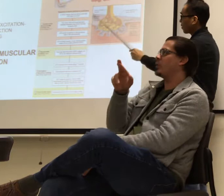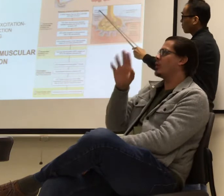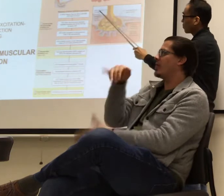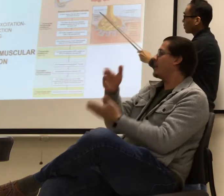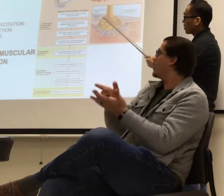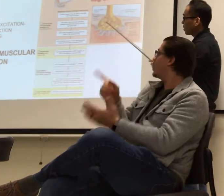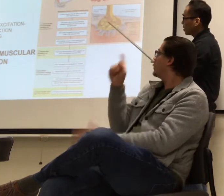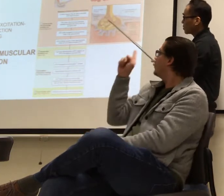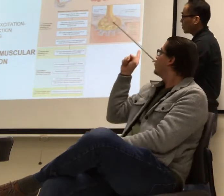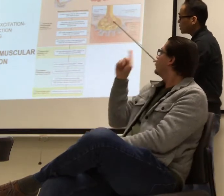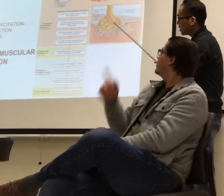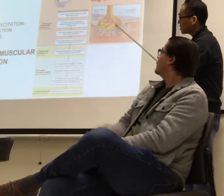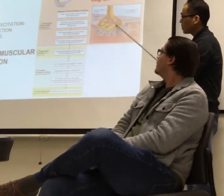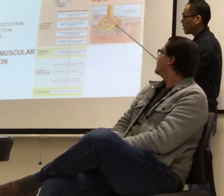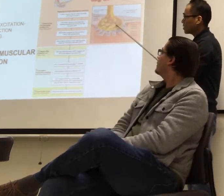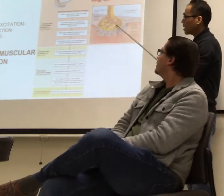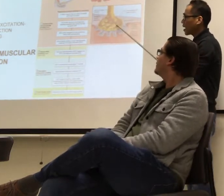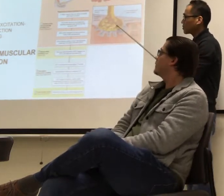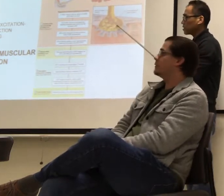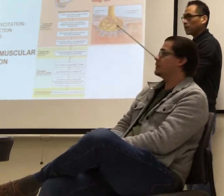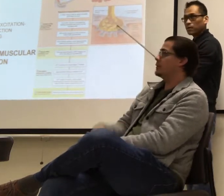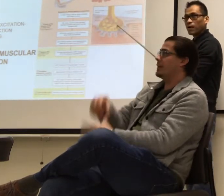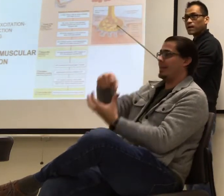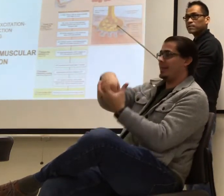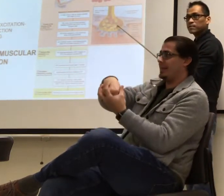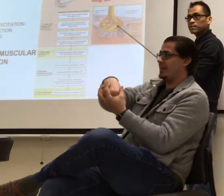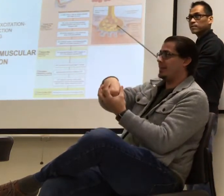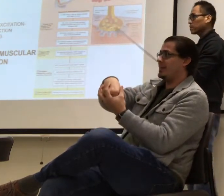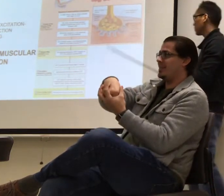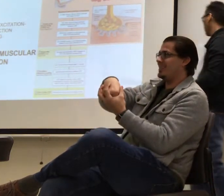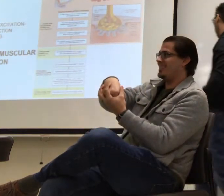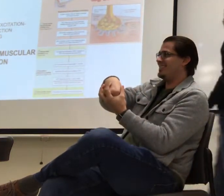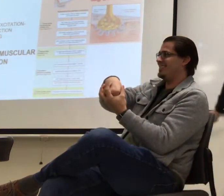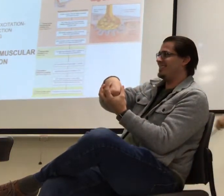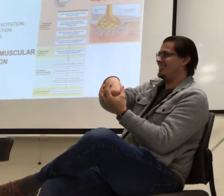part here. So this isn't the entire cell, correct?